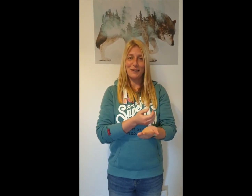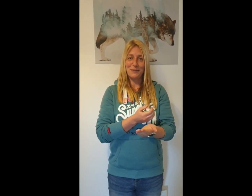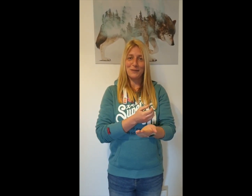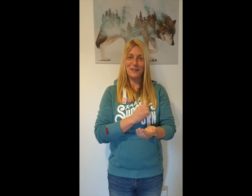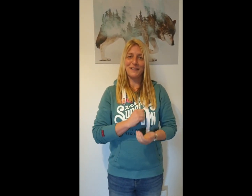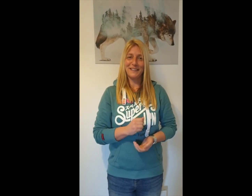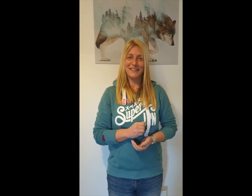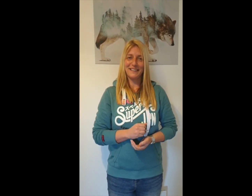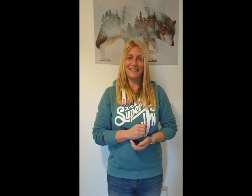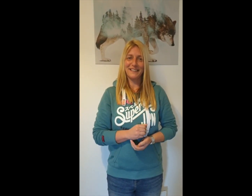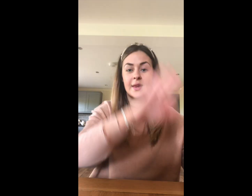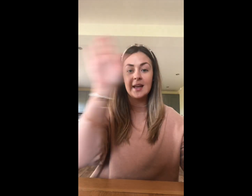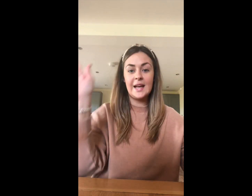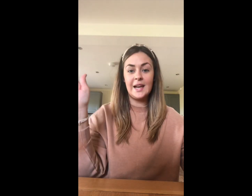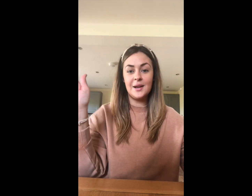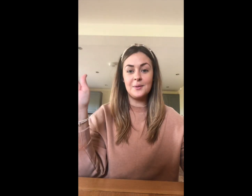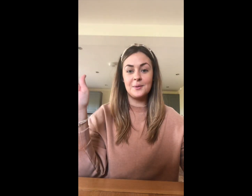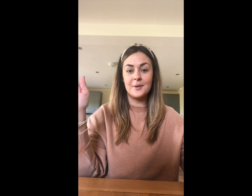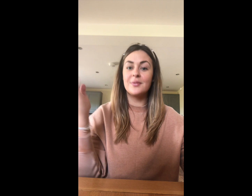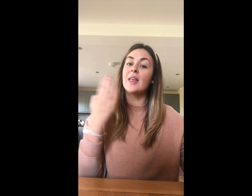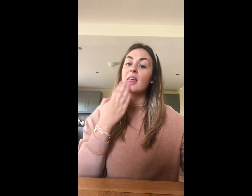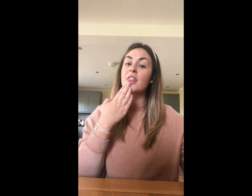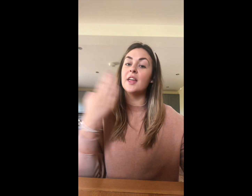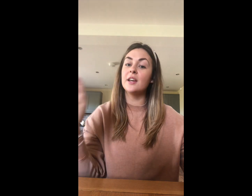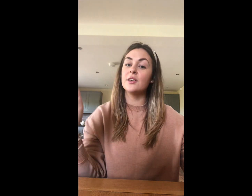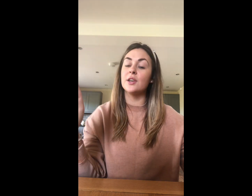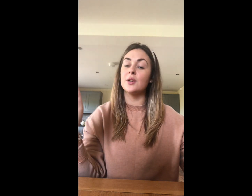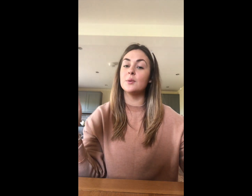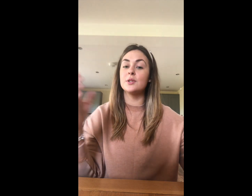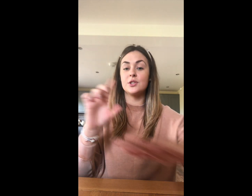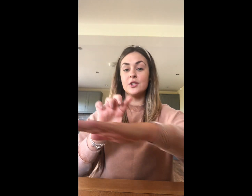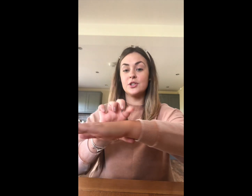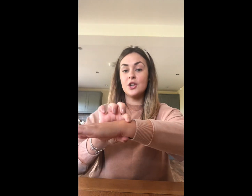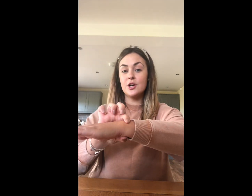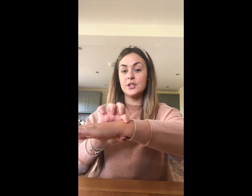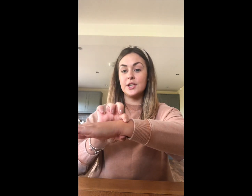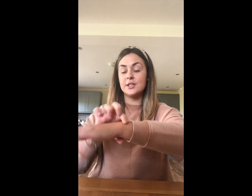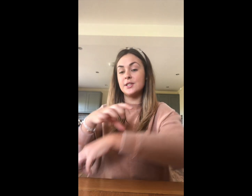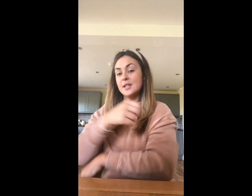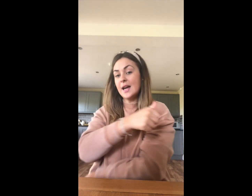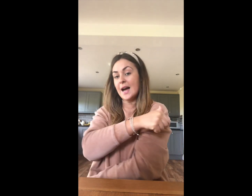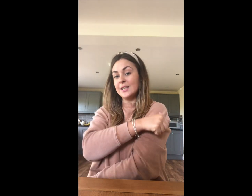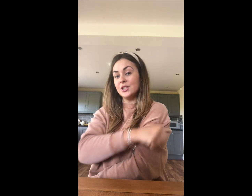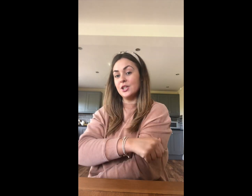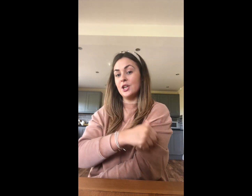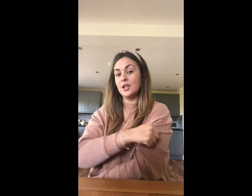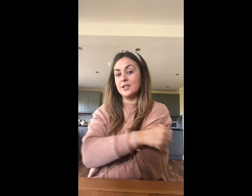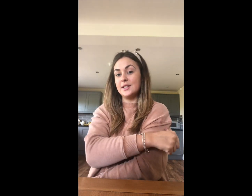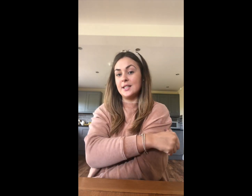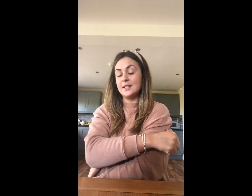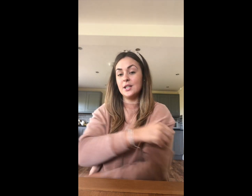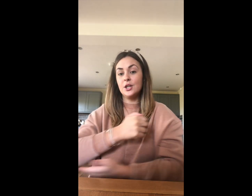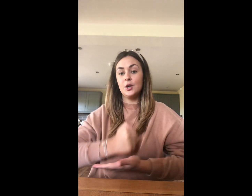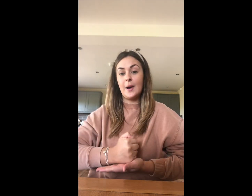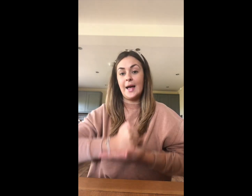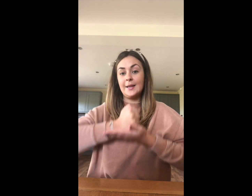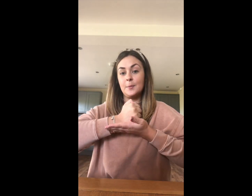positive. Hello, thank you to the doctors and nurses who are